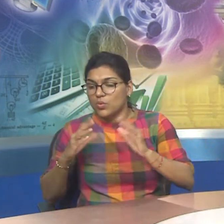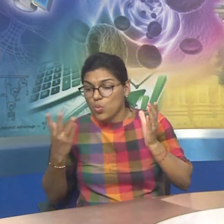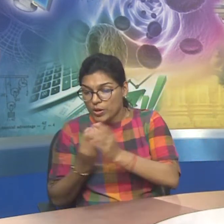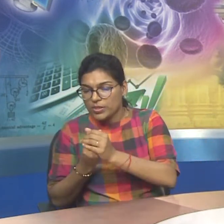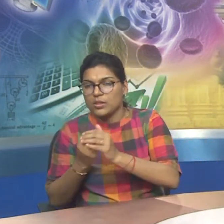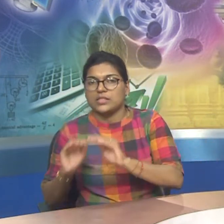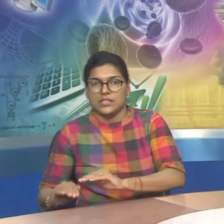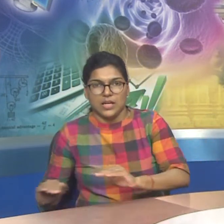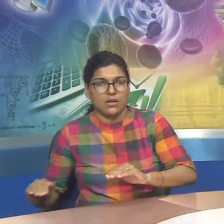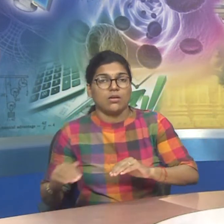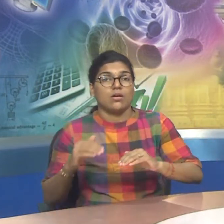adults.